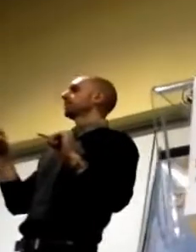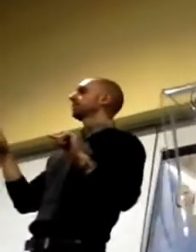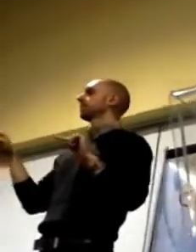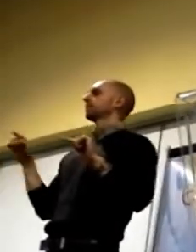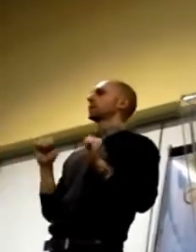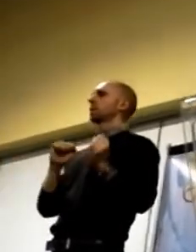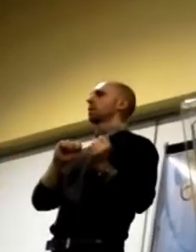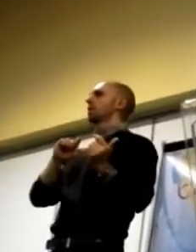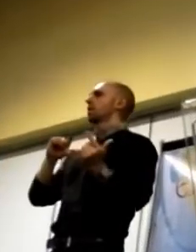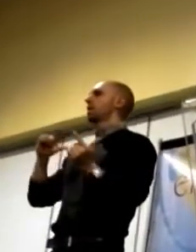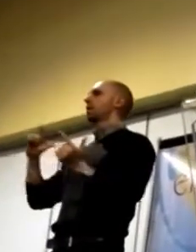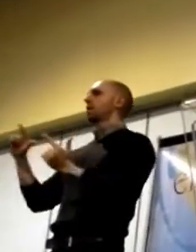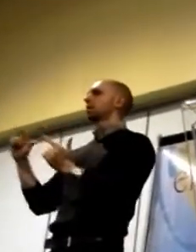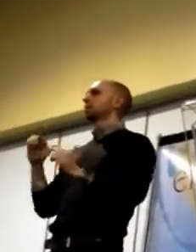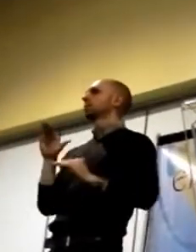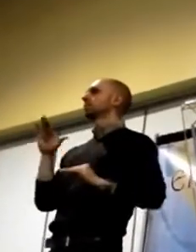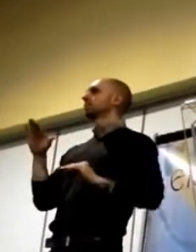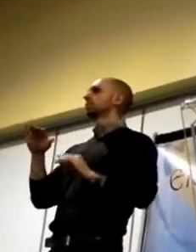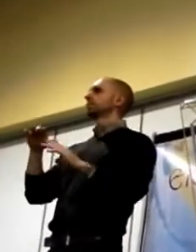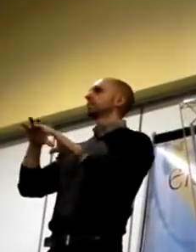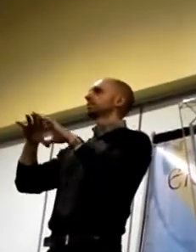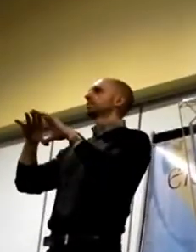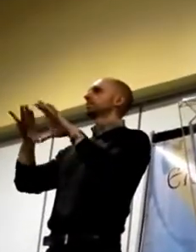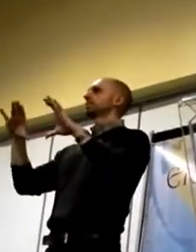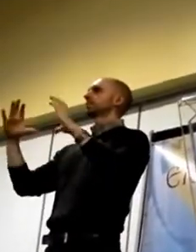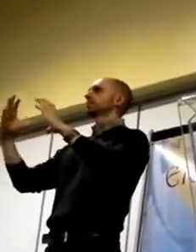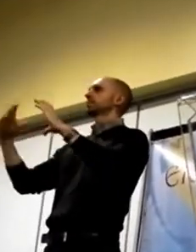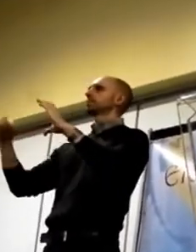circumventing around the Kaaba,